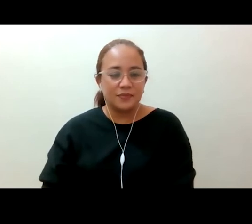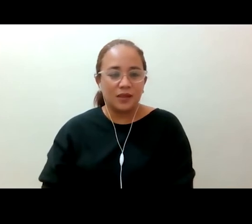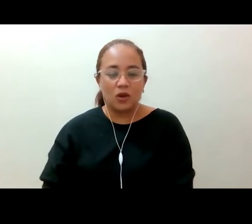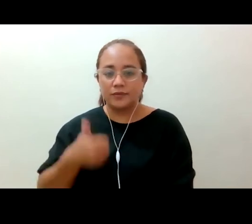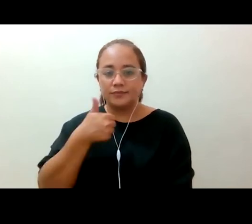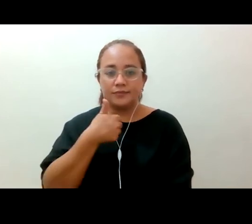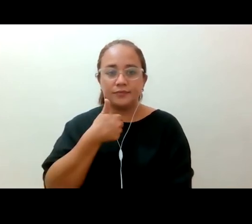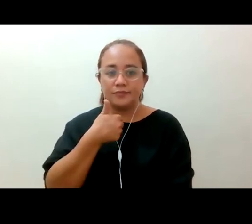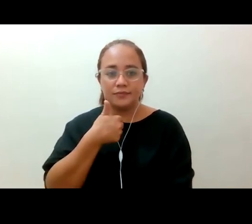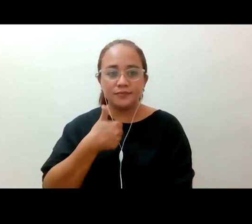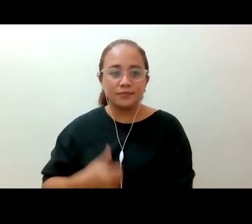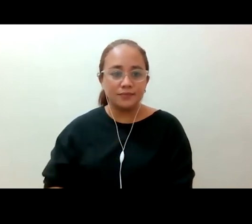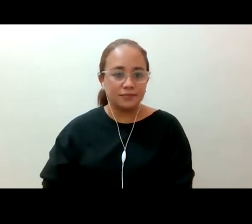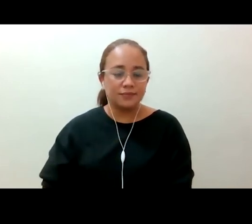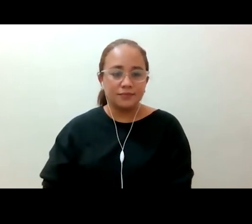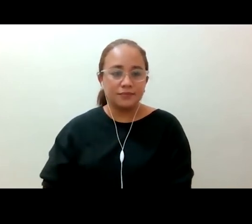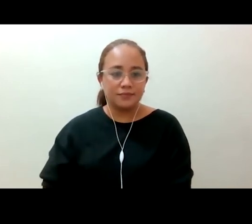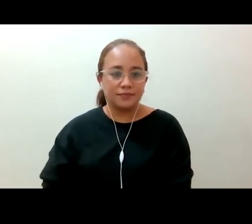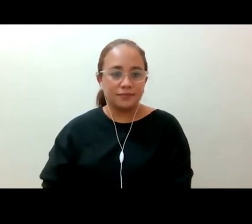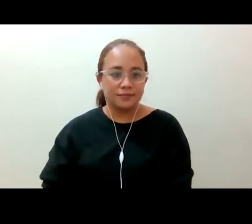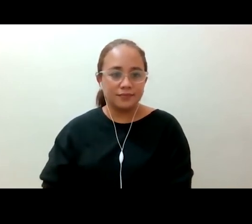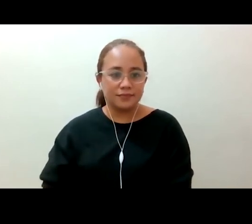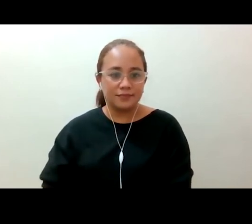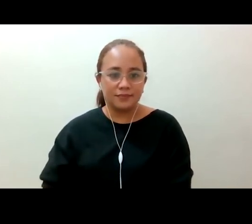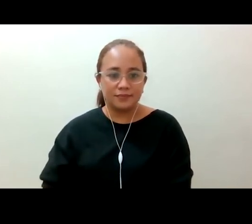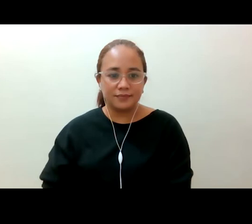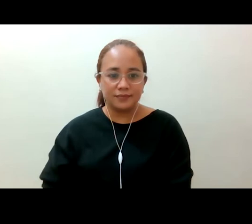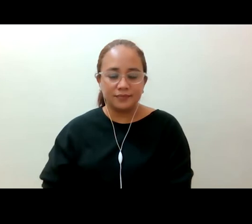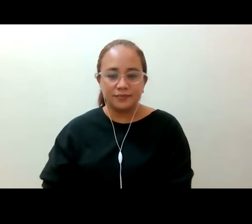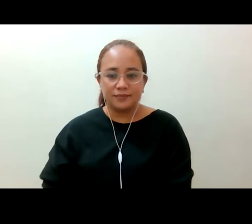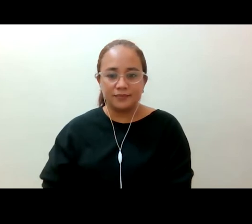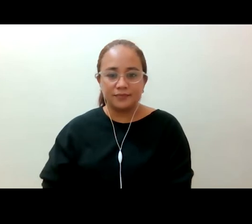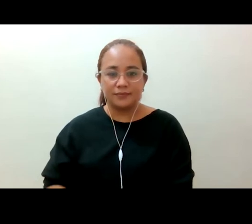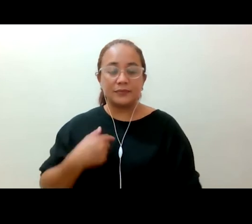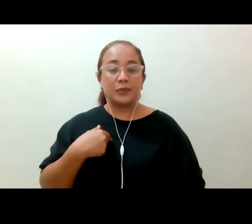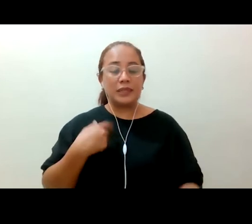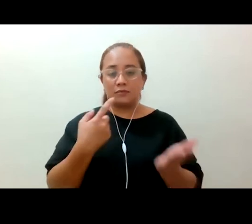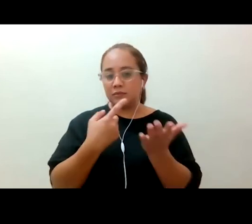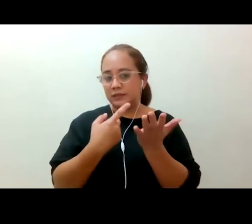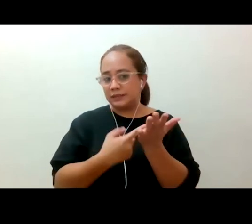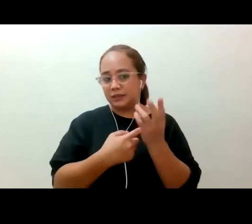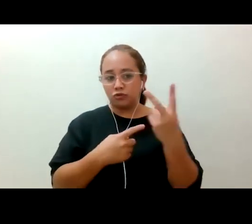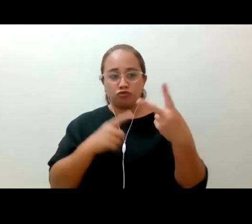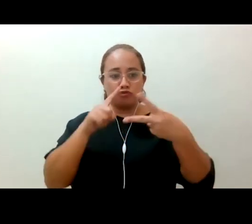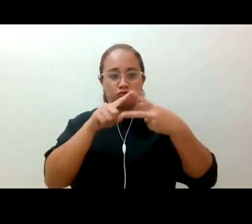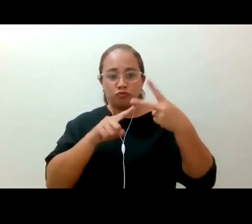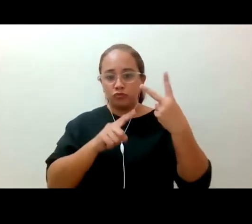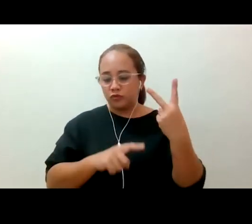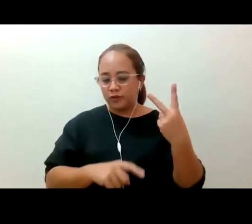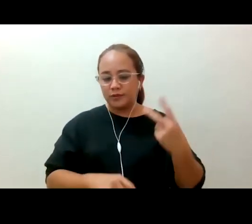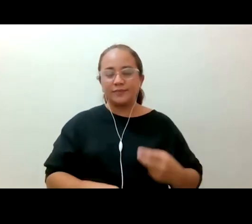Okay, all right, so let me talk about a couple of things first.